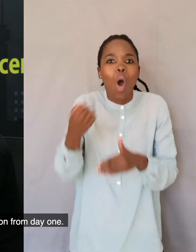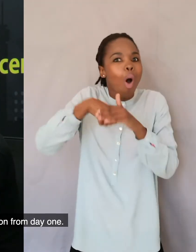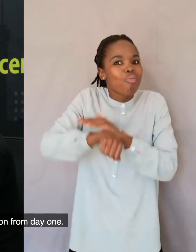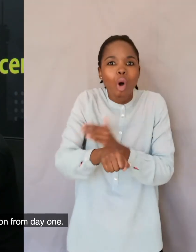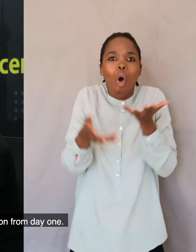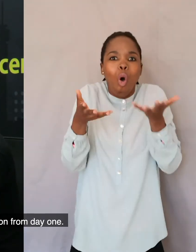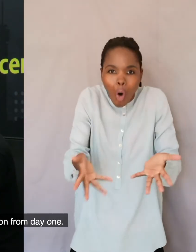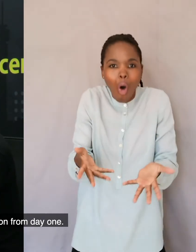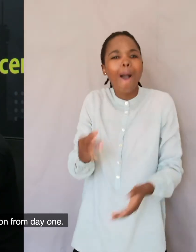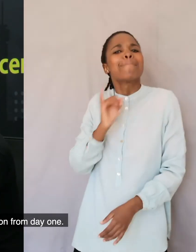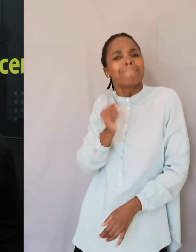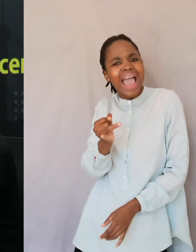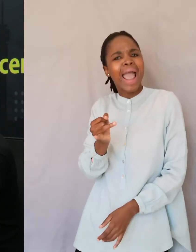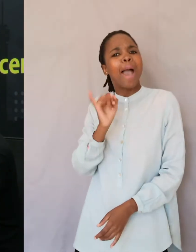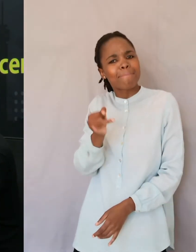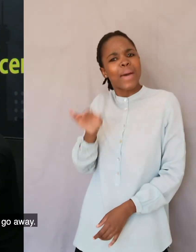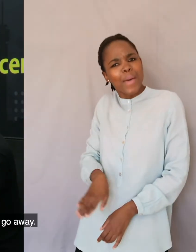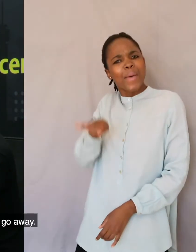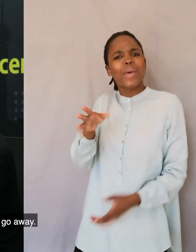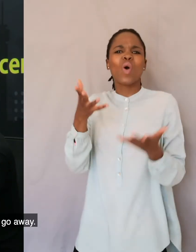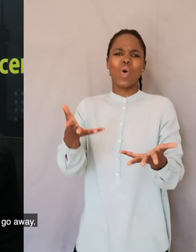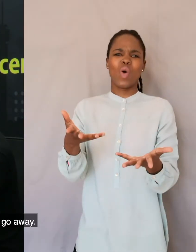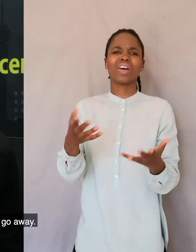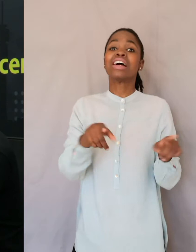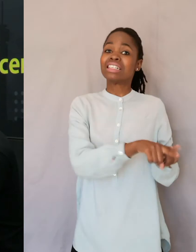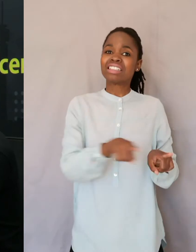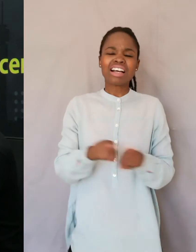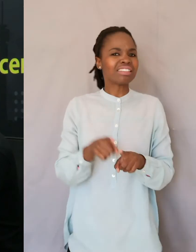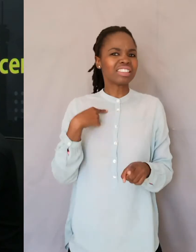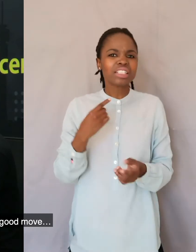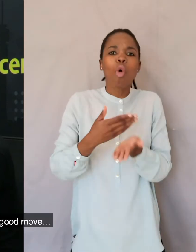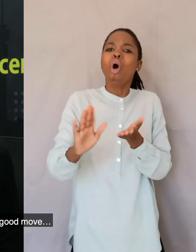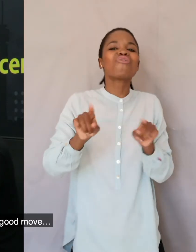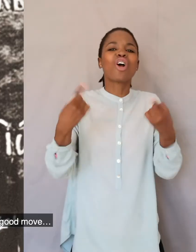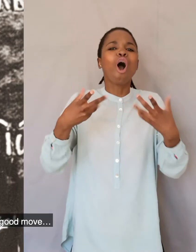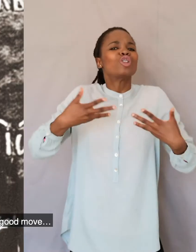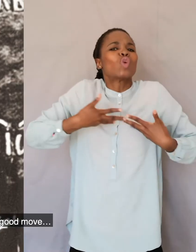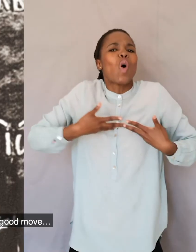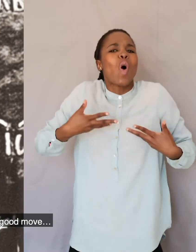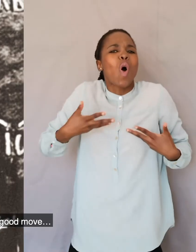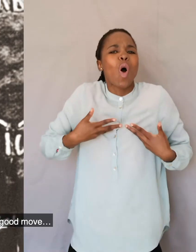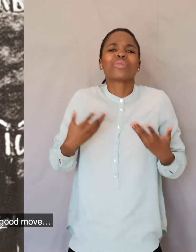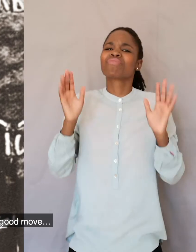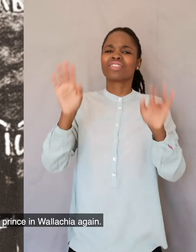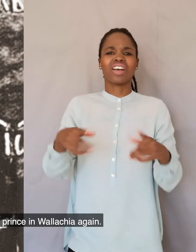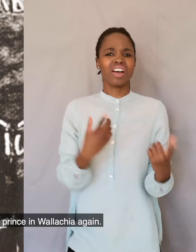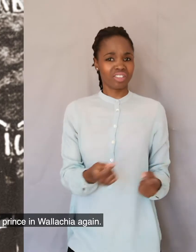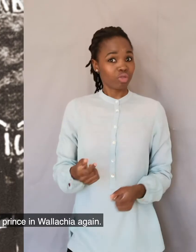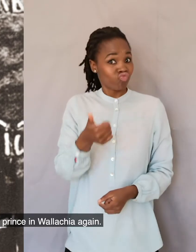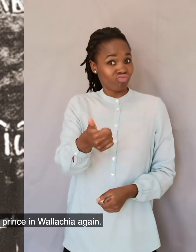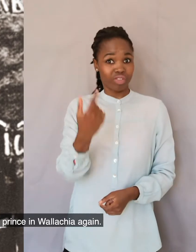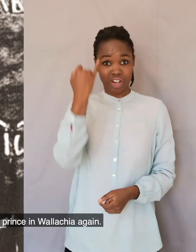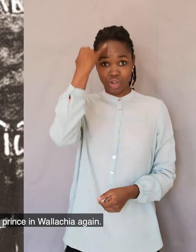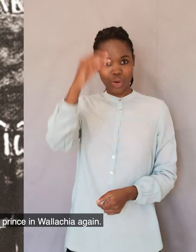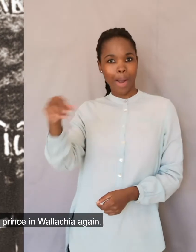is just a bad person from day one. And he just won't go away. So No. so they thought, no, he has a good move. We're going to appoint